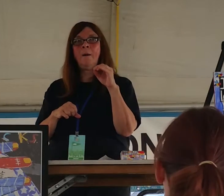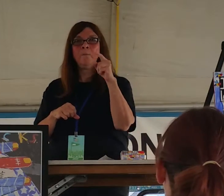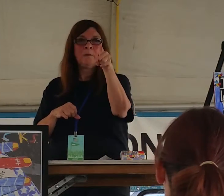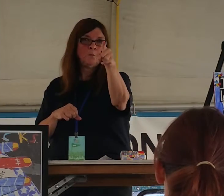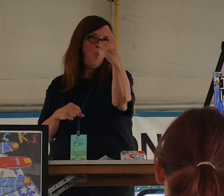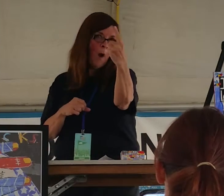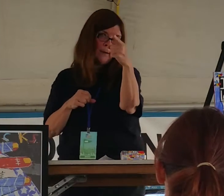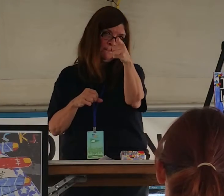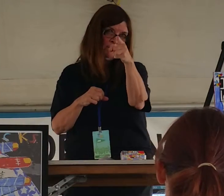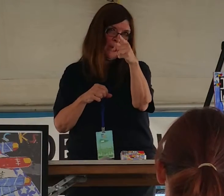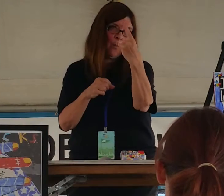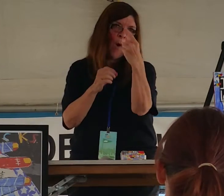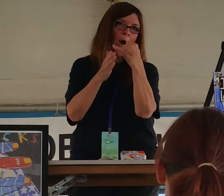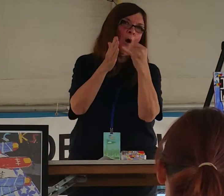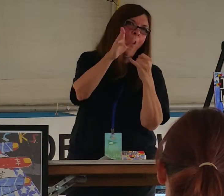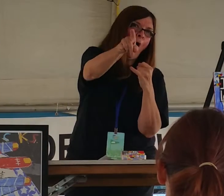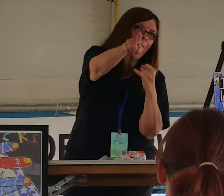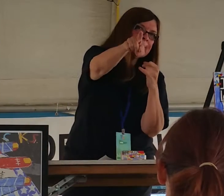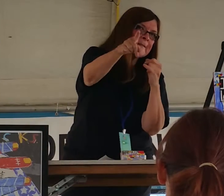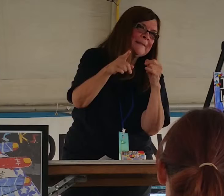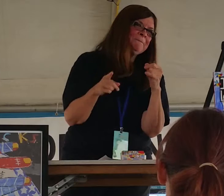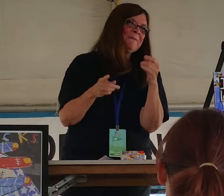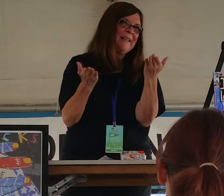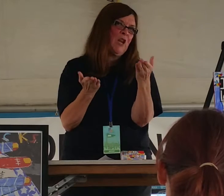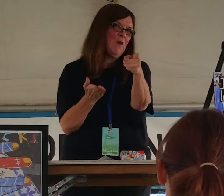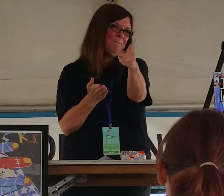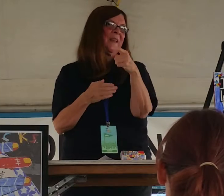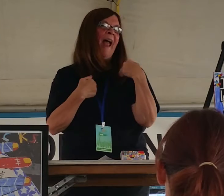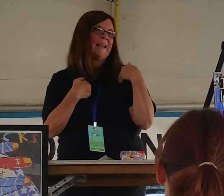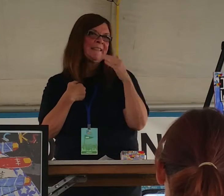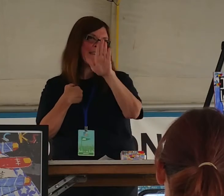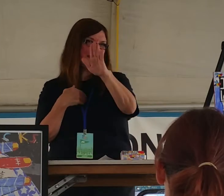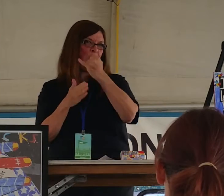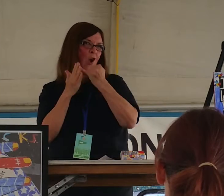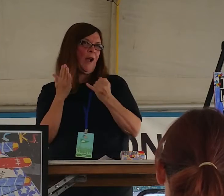KC in Colorado. That's one of the artists that is here with me.